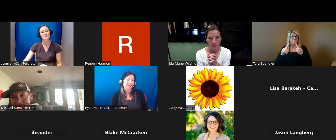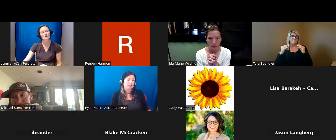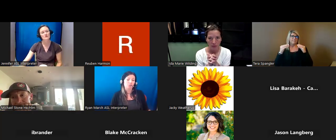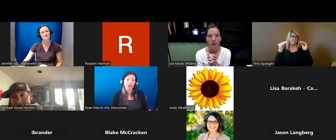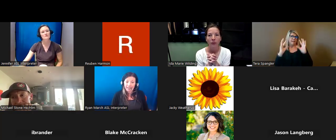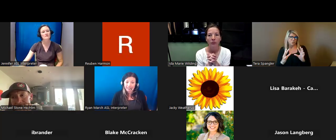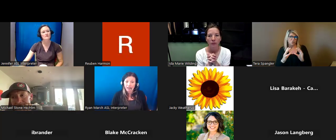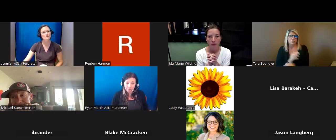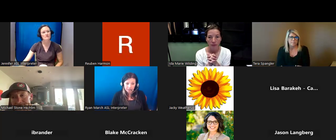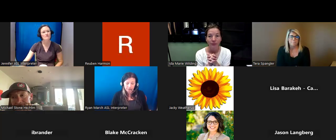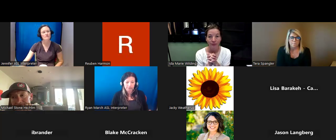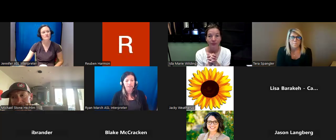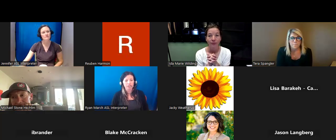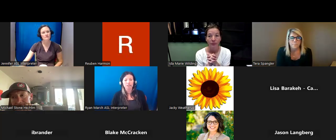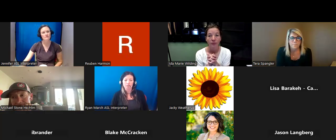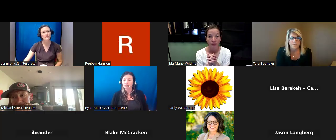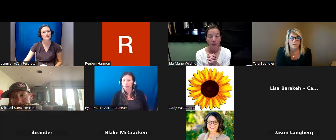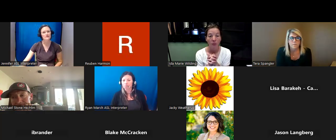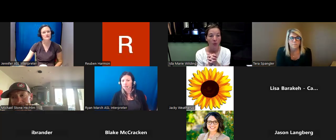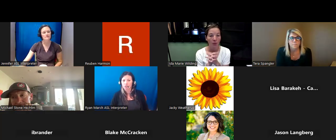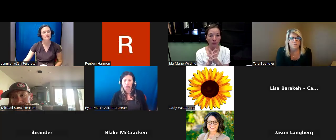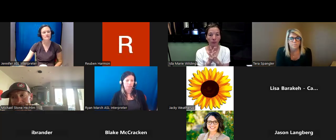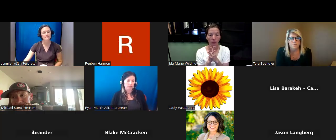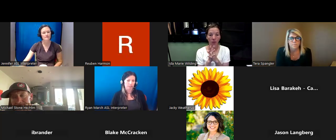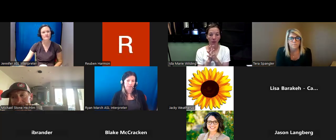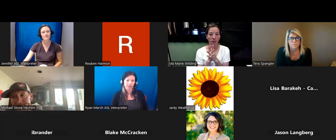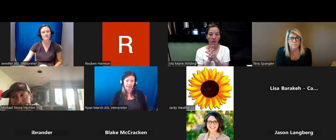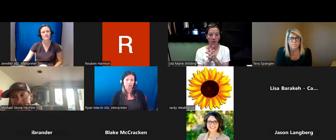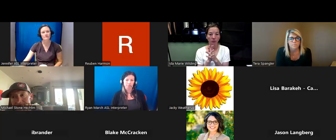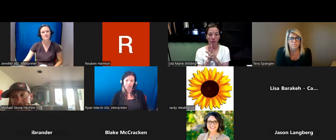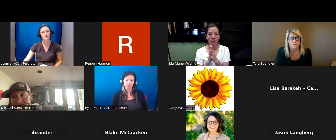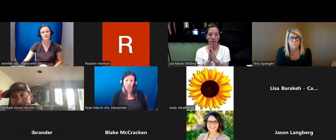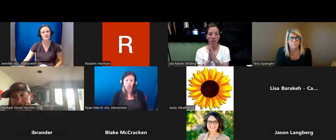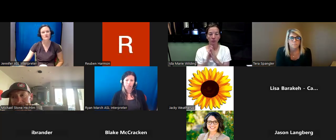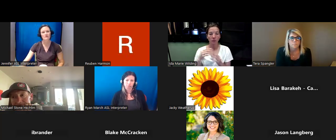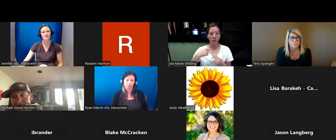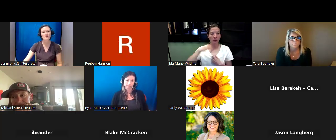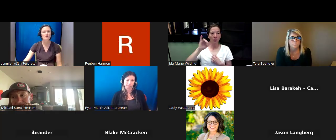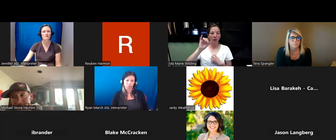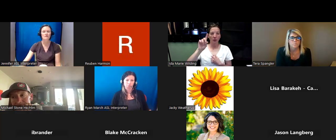are looking at a variety of different vendors. Yeah, that's usually the purpose behind that.